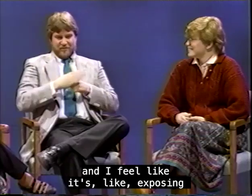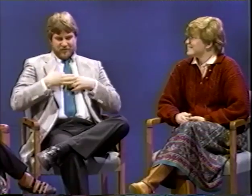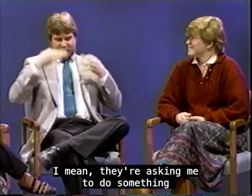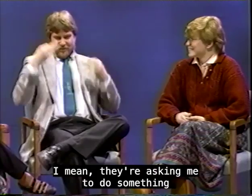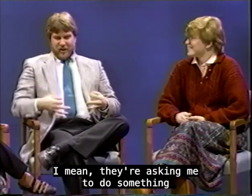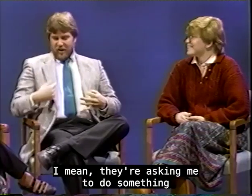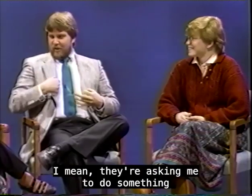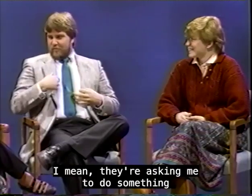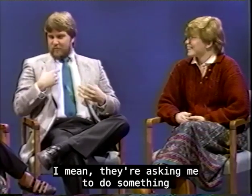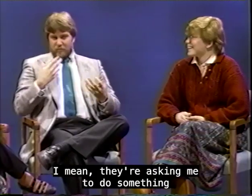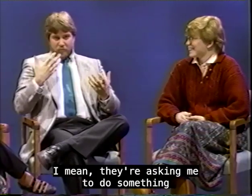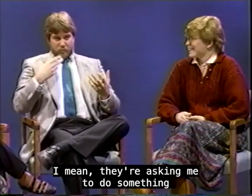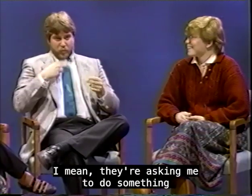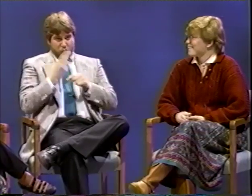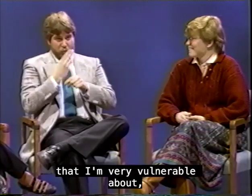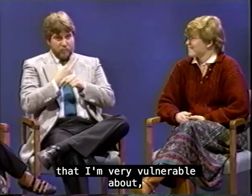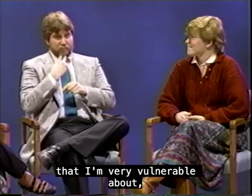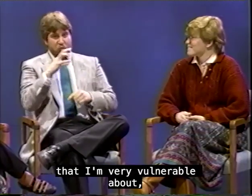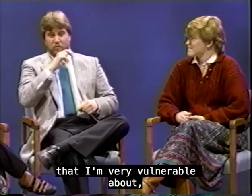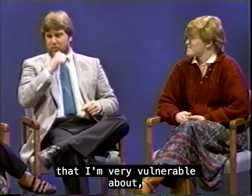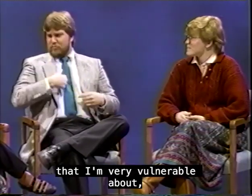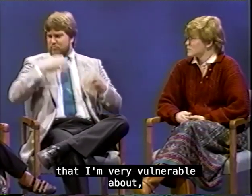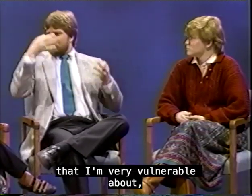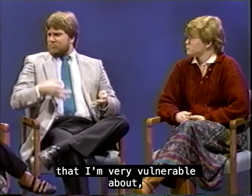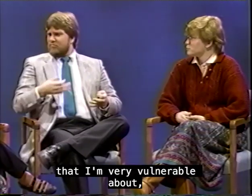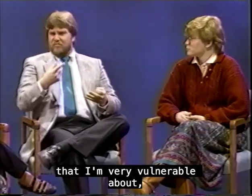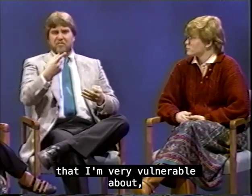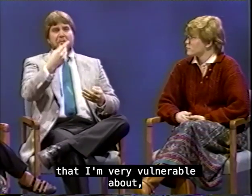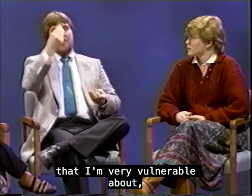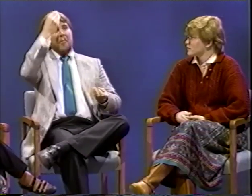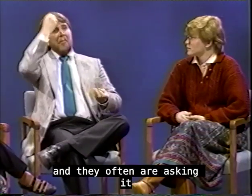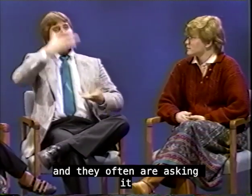myself. I mean, they're asking me to do something that I'm very vulnerable about, and